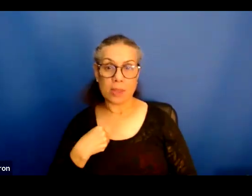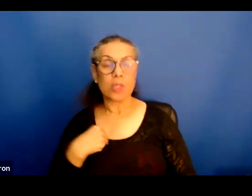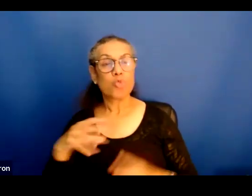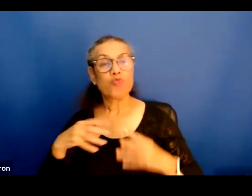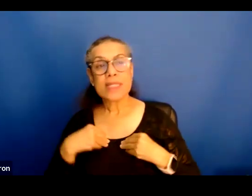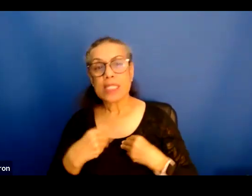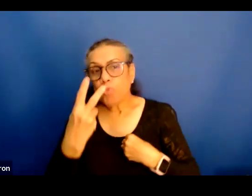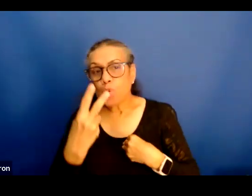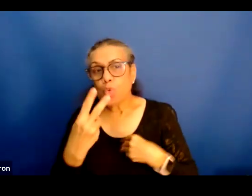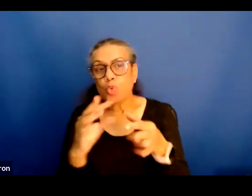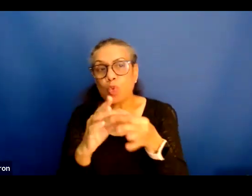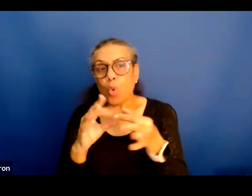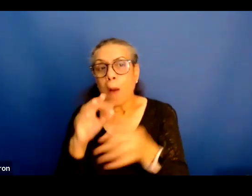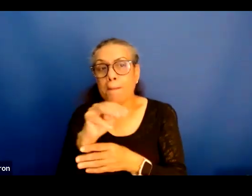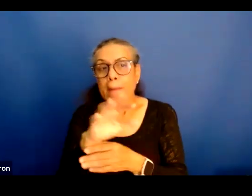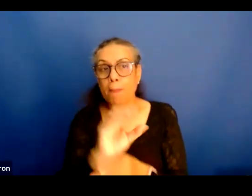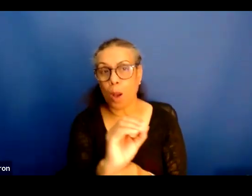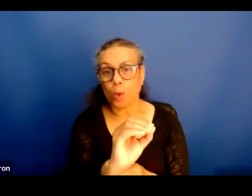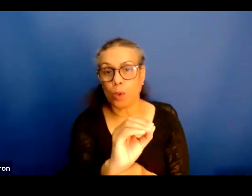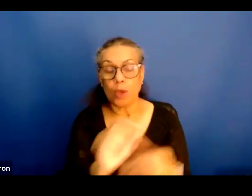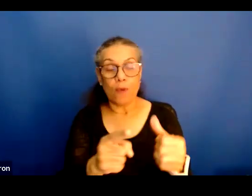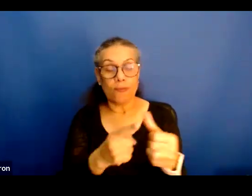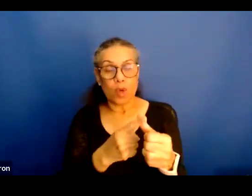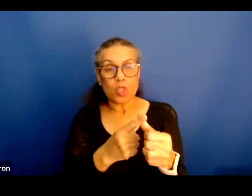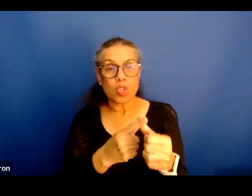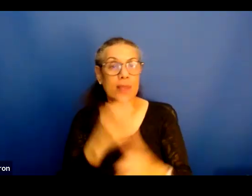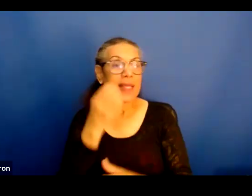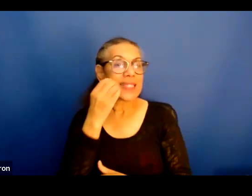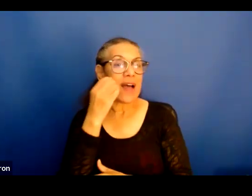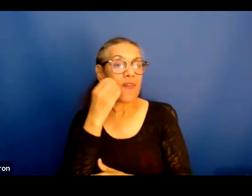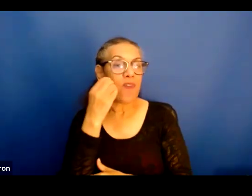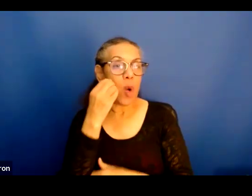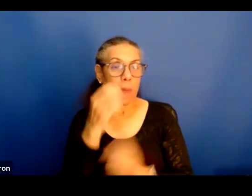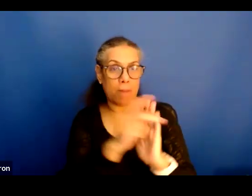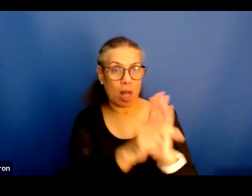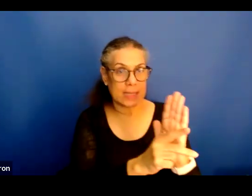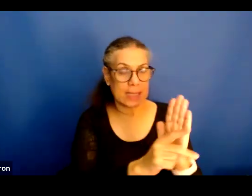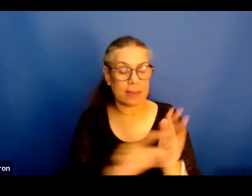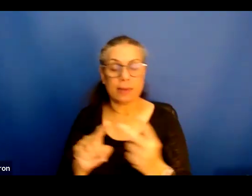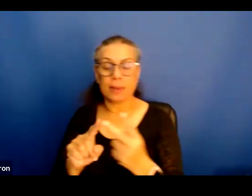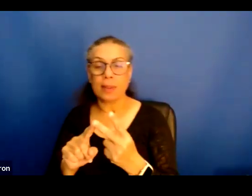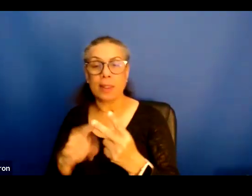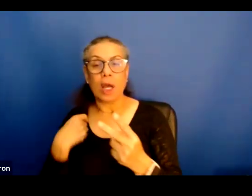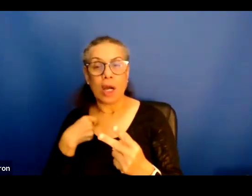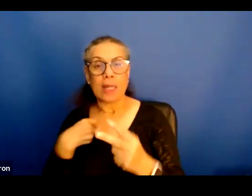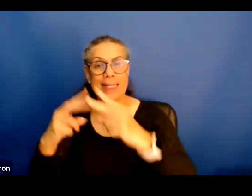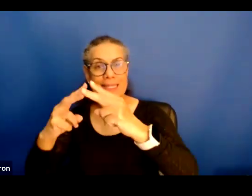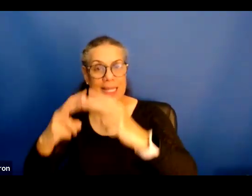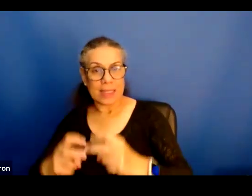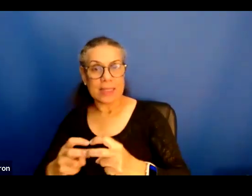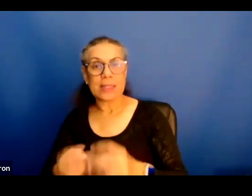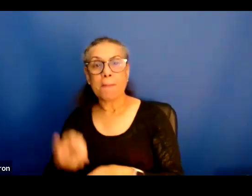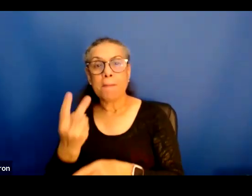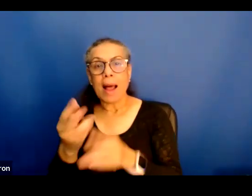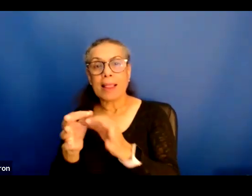memos over the past week. The first is on the cell phone policy, and the second is on the analysis of bilingual programming